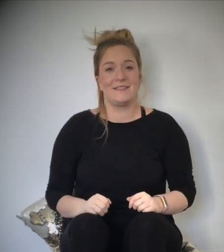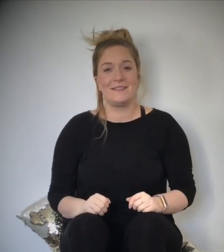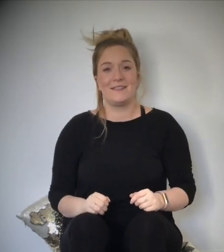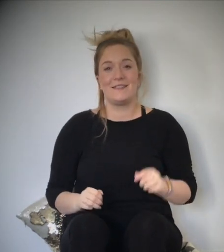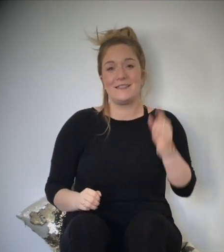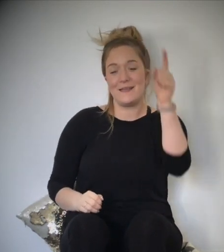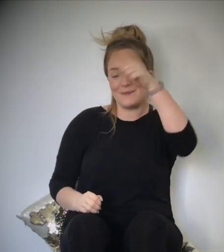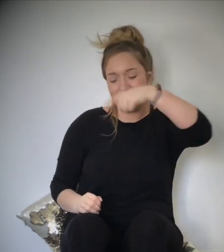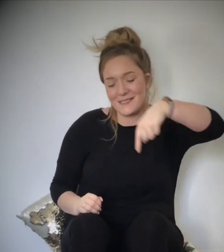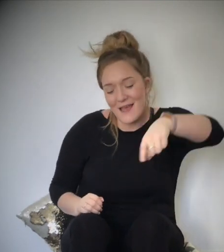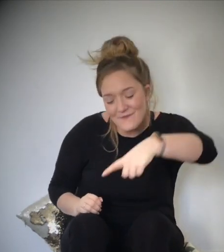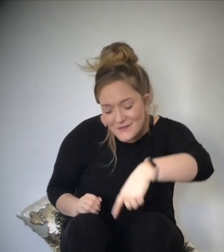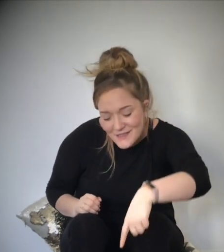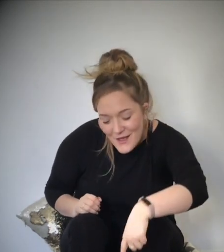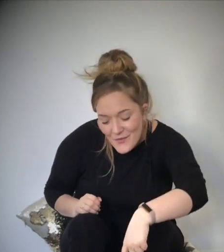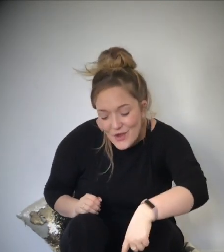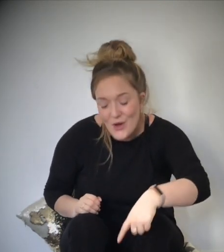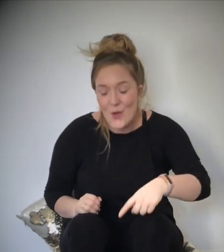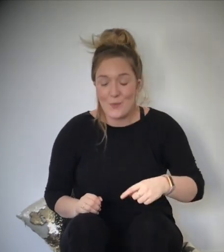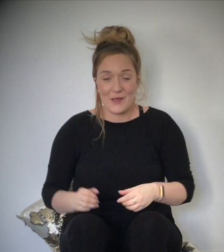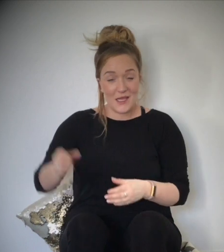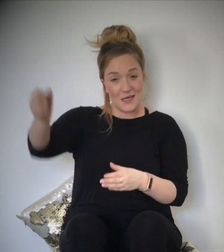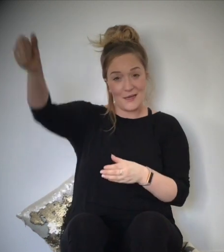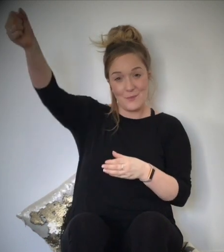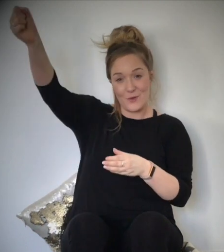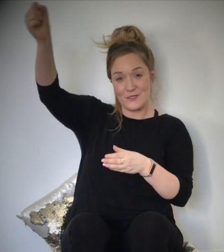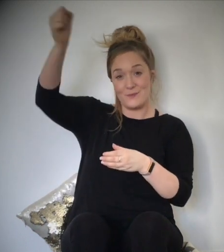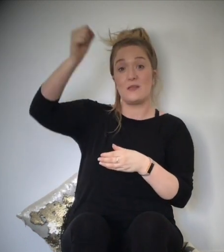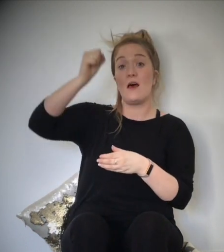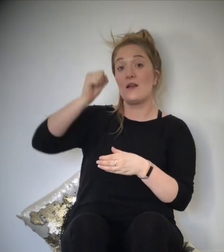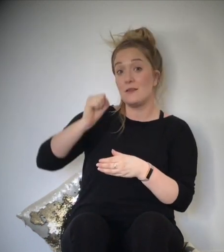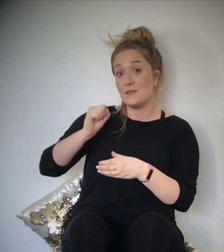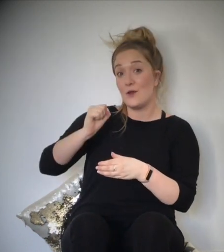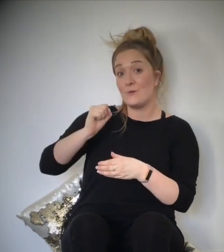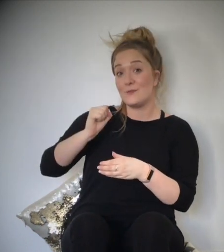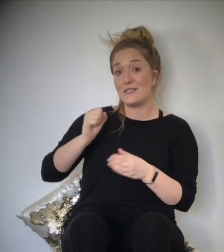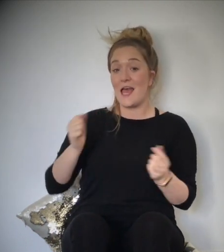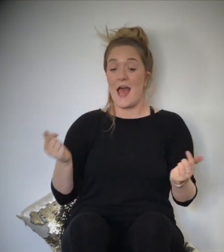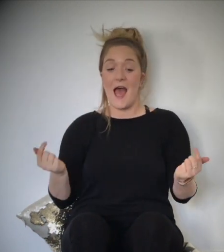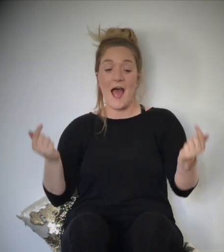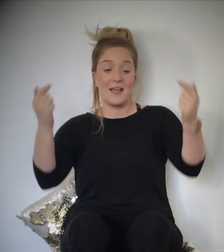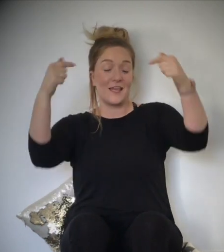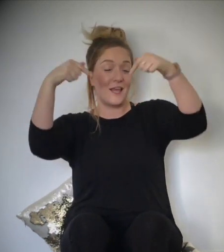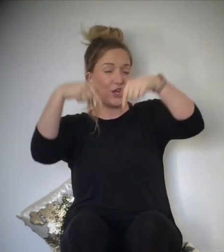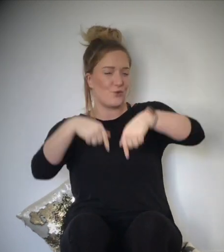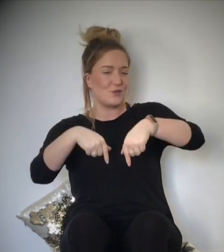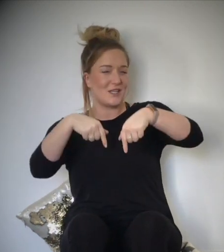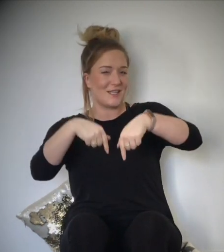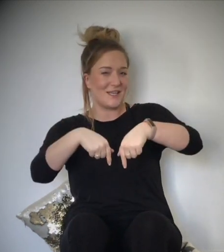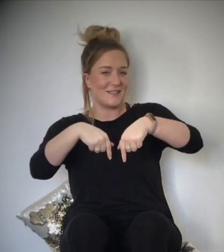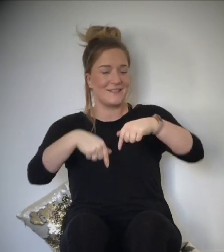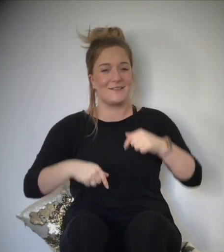Deep sea diving round the club, bikini bottoms, lager tops, I could get used to this